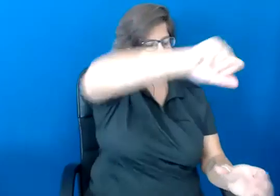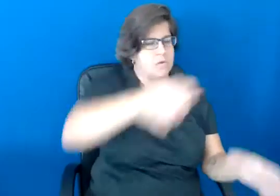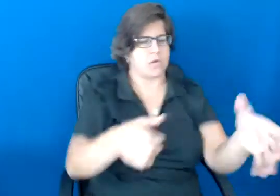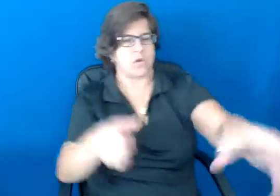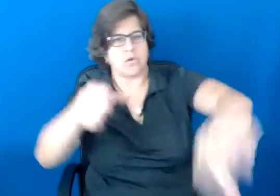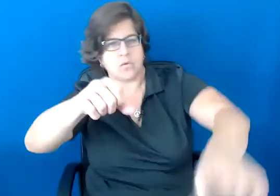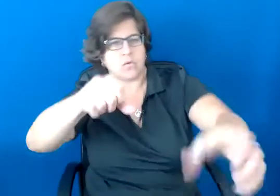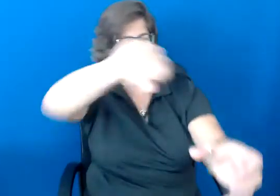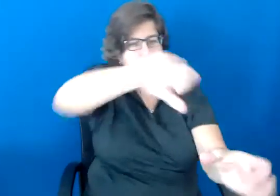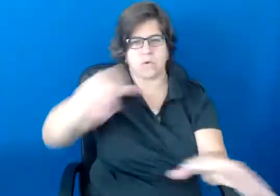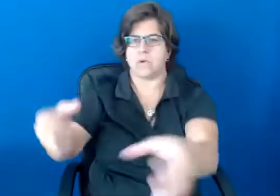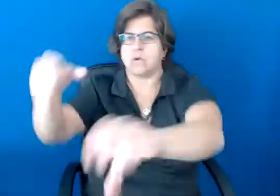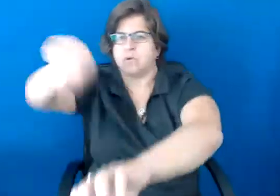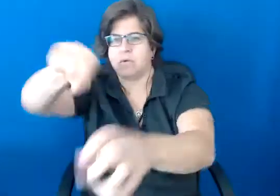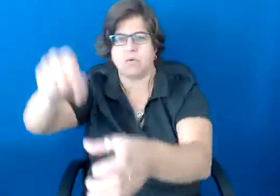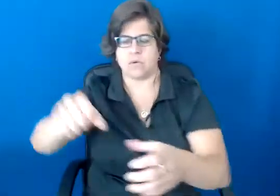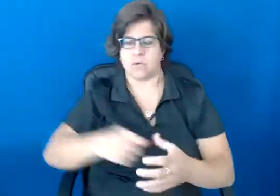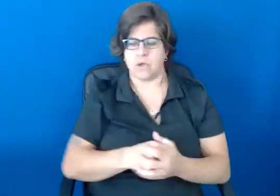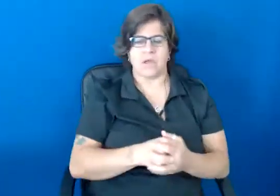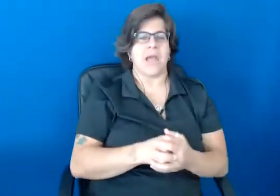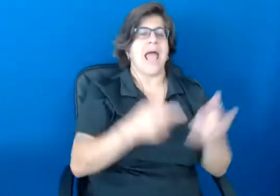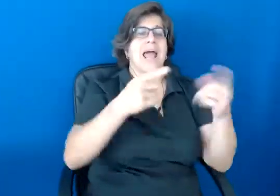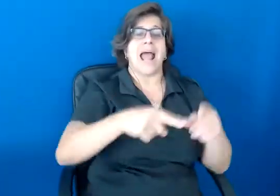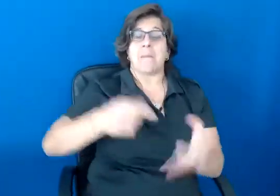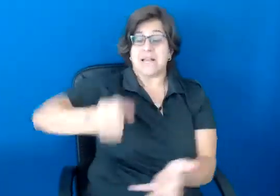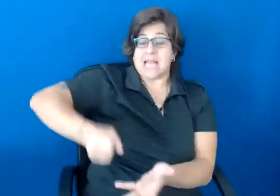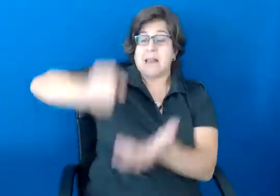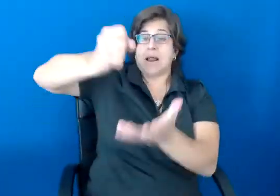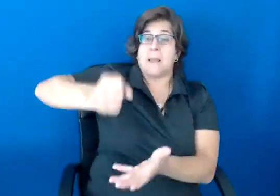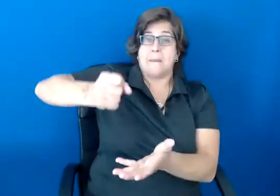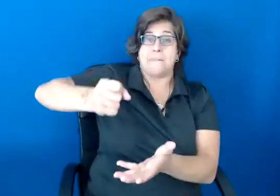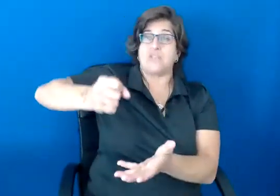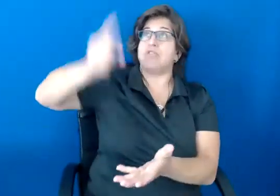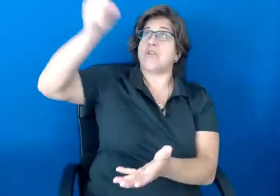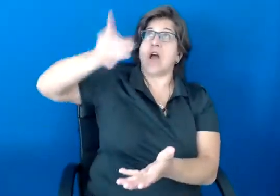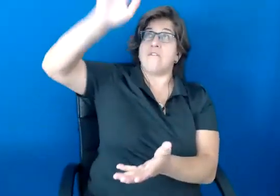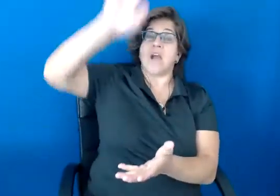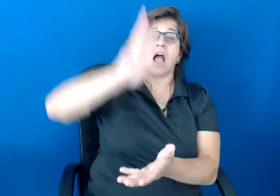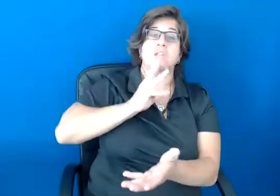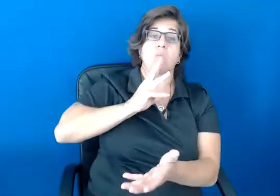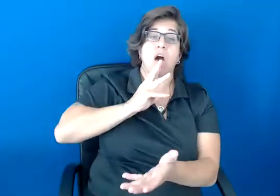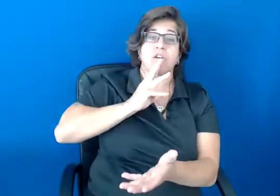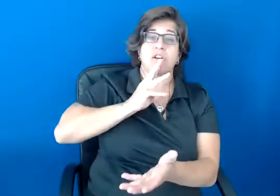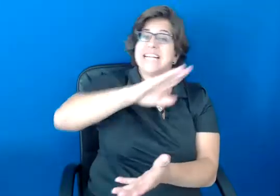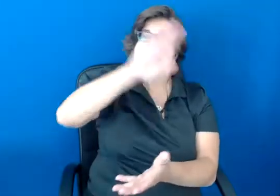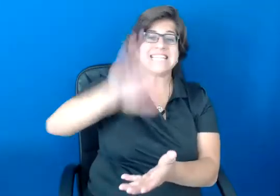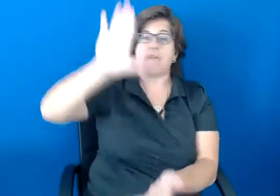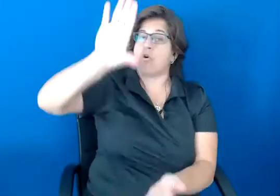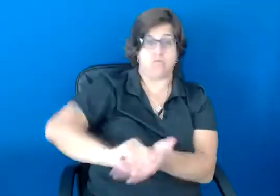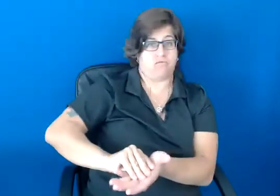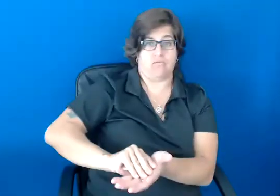pitcher will never be empty. That's a miracle, the whole program. That pitcher never is